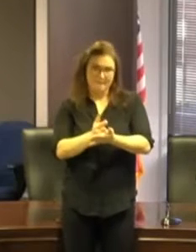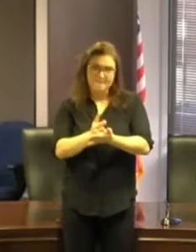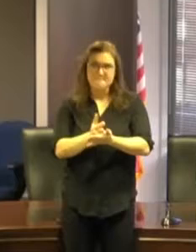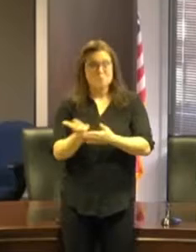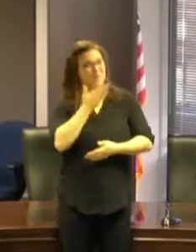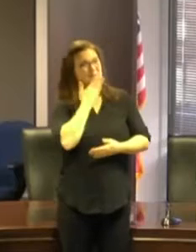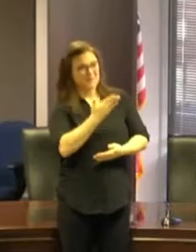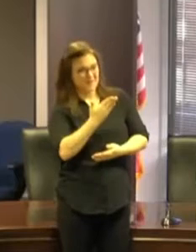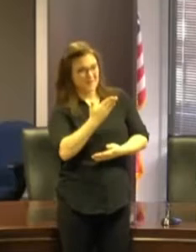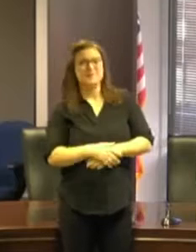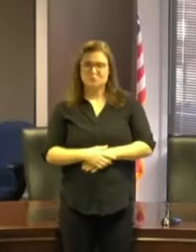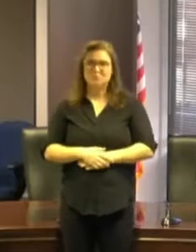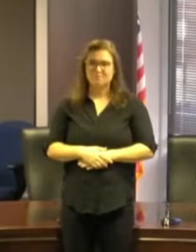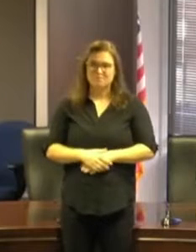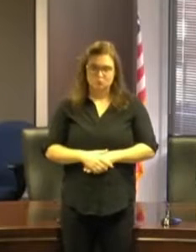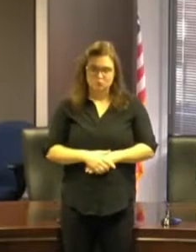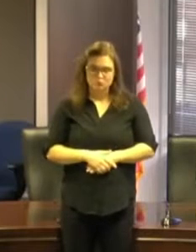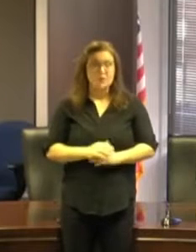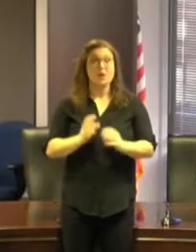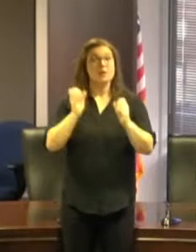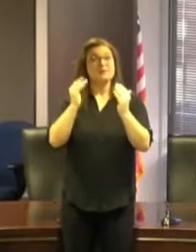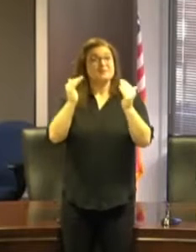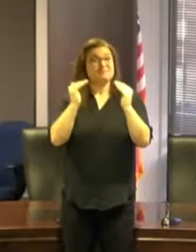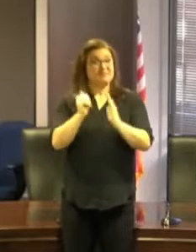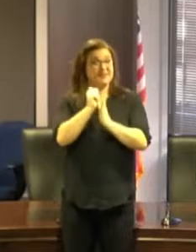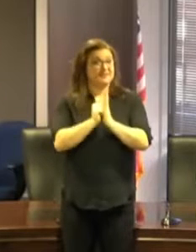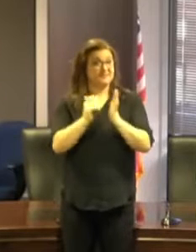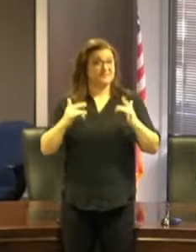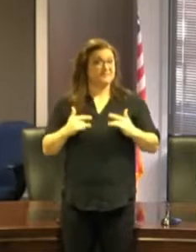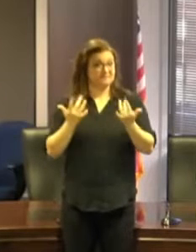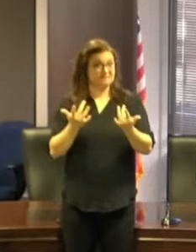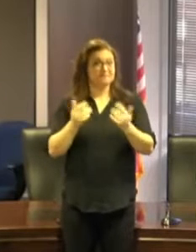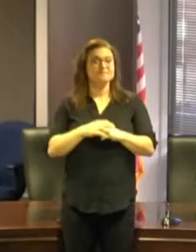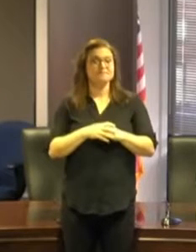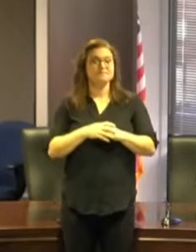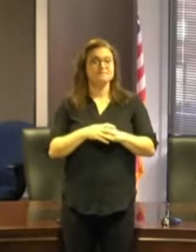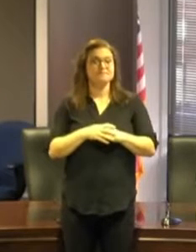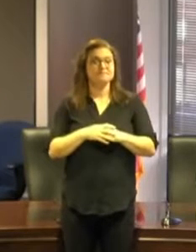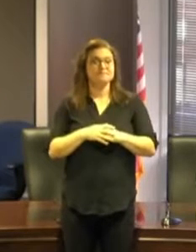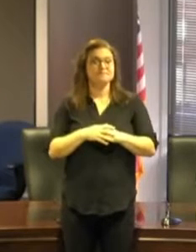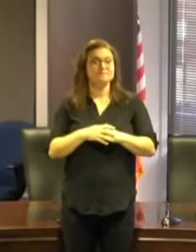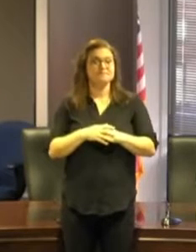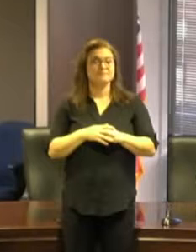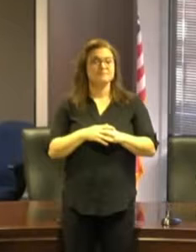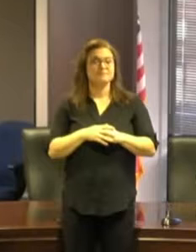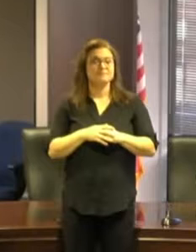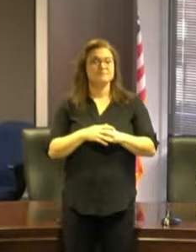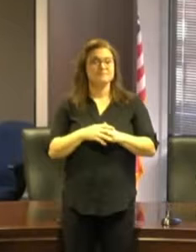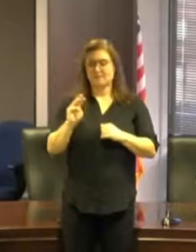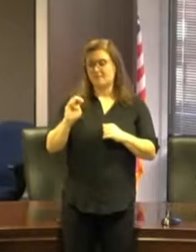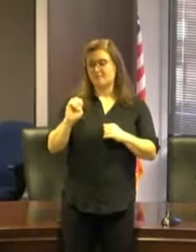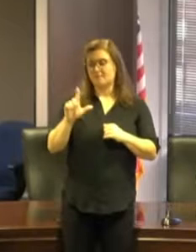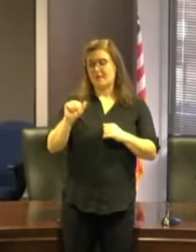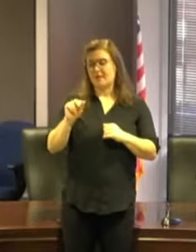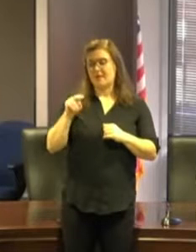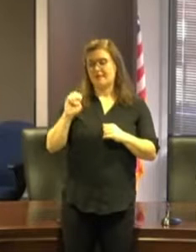much. The next items on the agenda, the five areas that need to be covered, will be covered by Melanie Simon, our